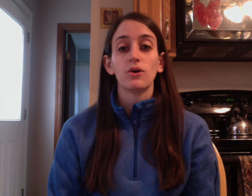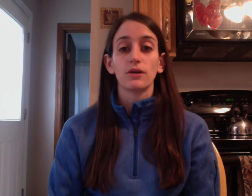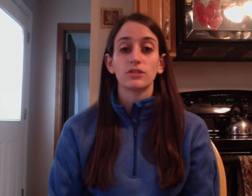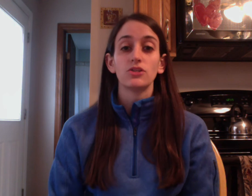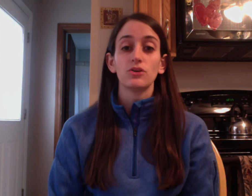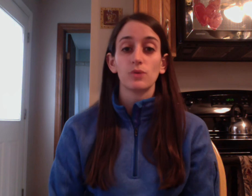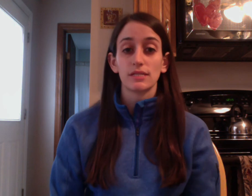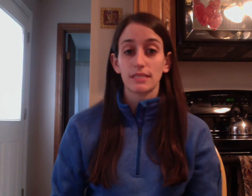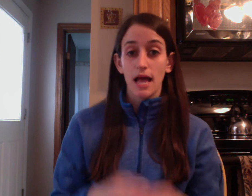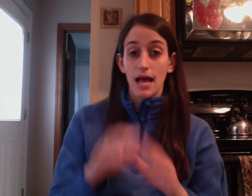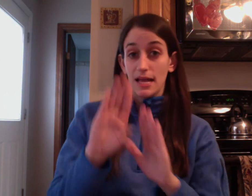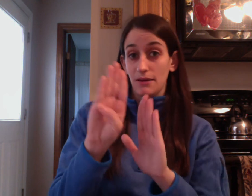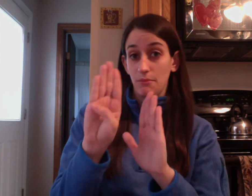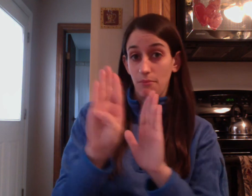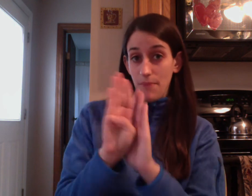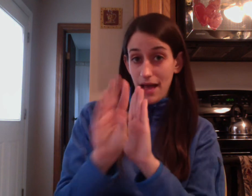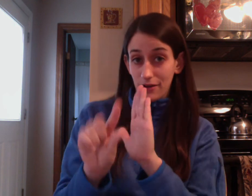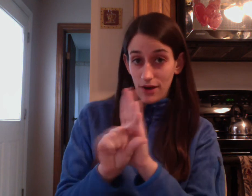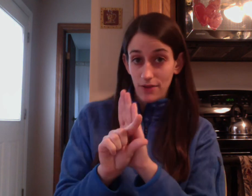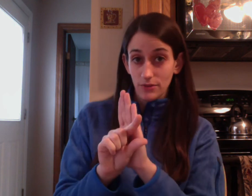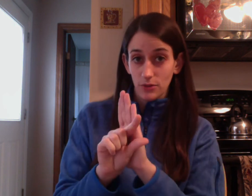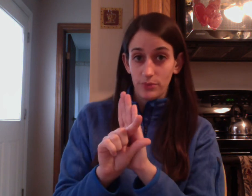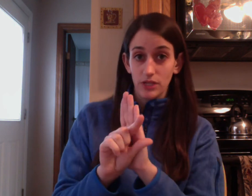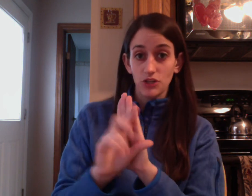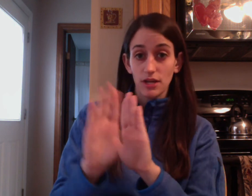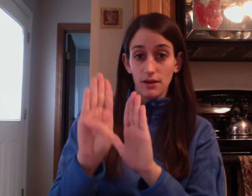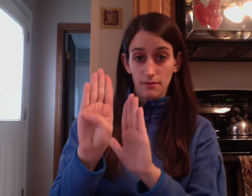to do is sign background, so BG,